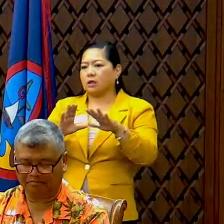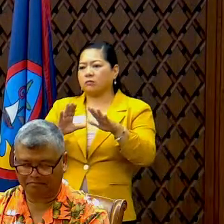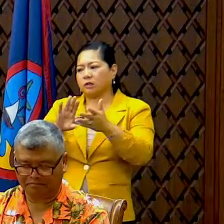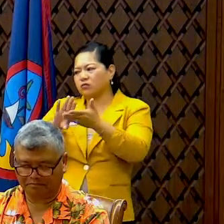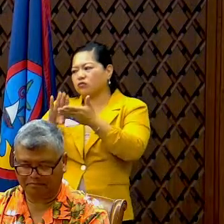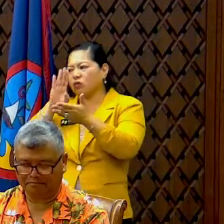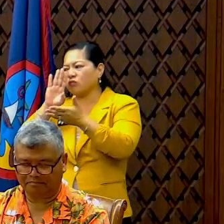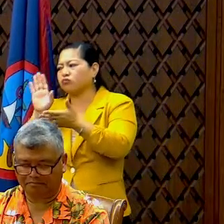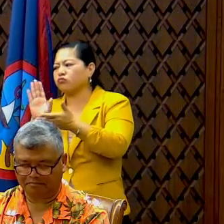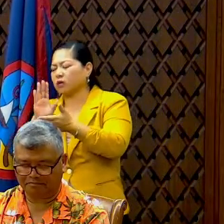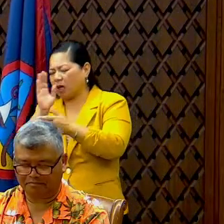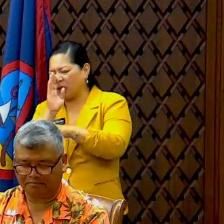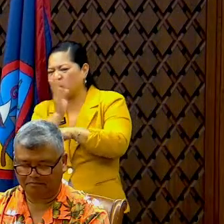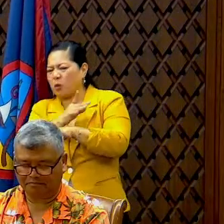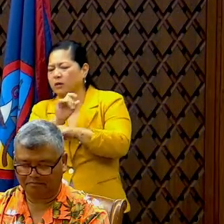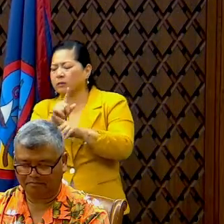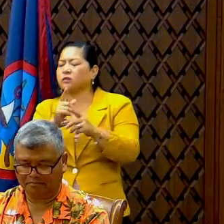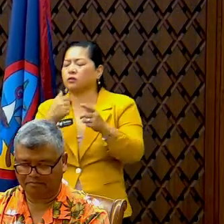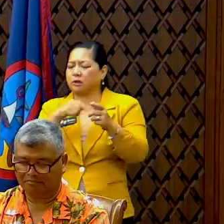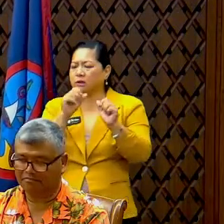members.